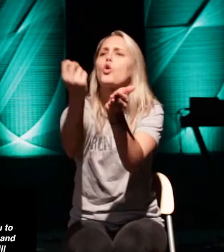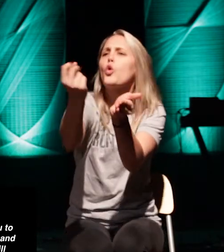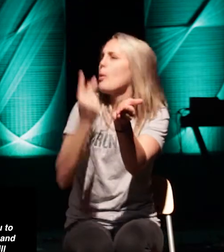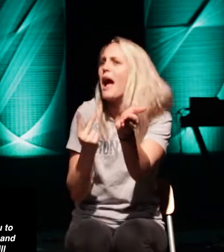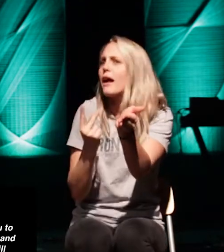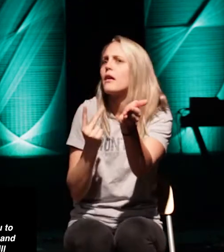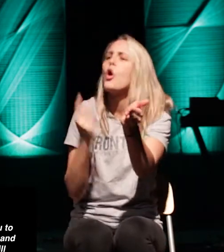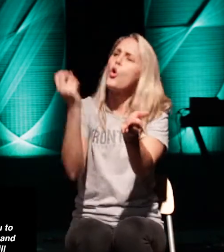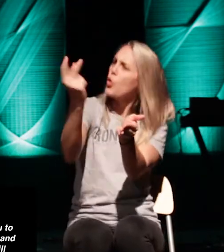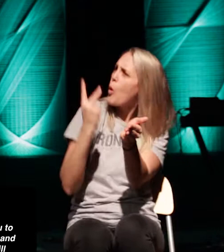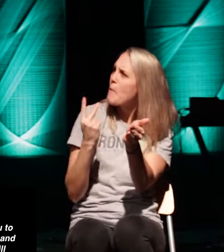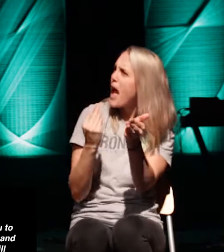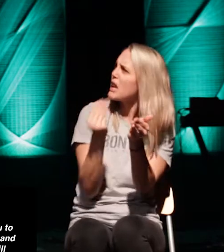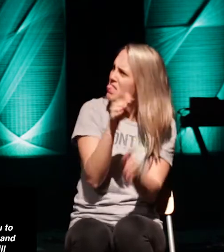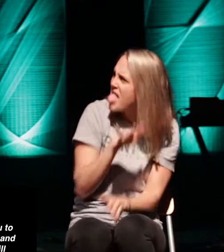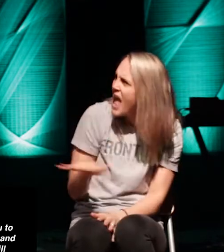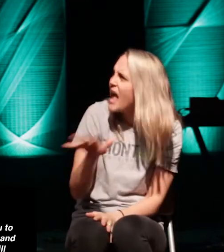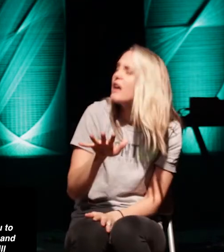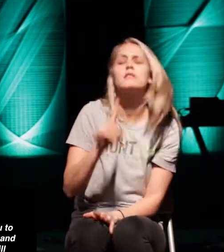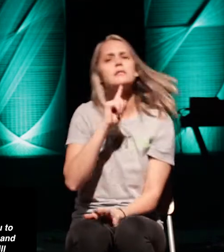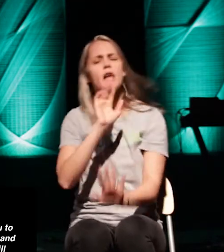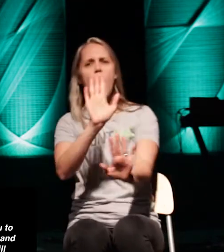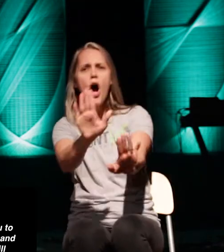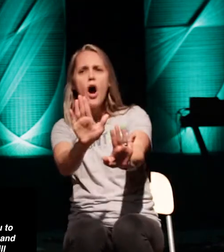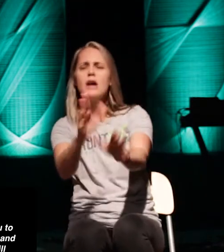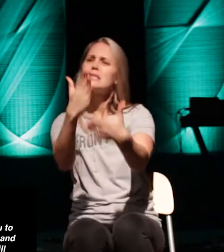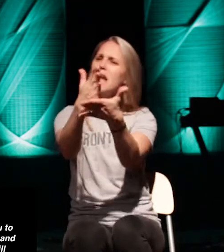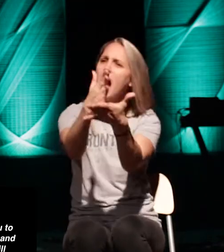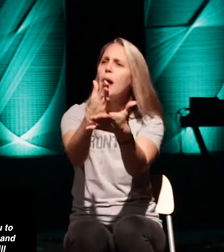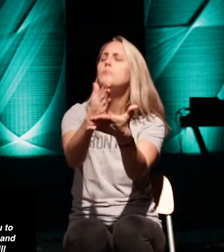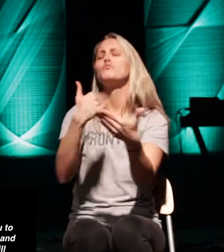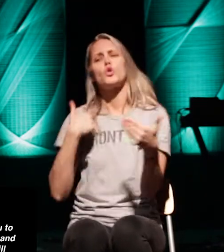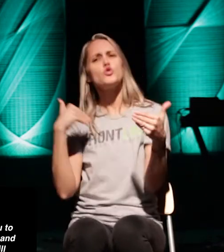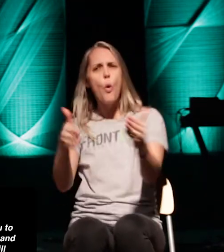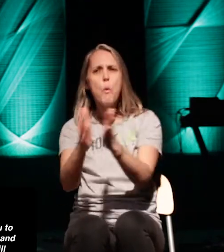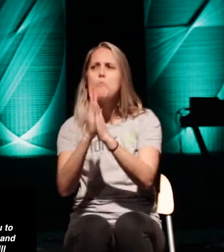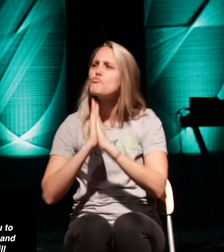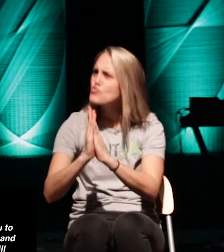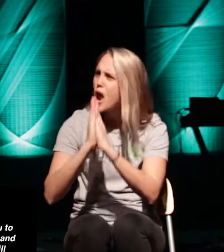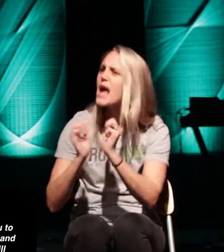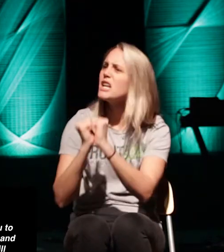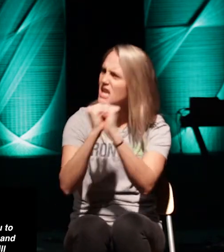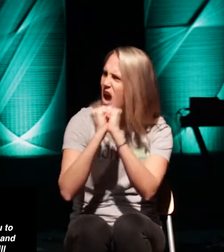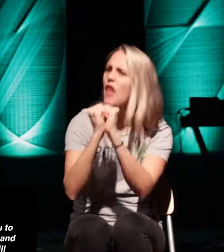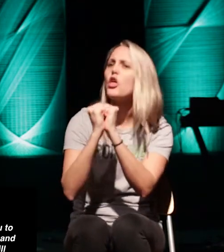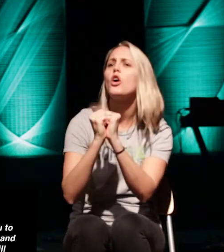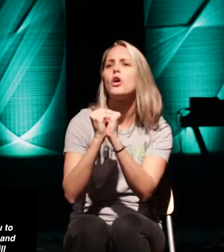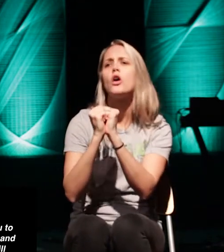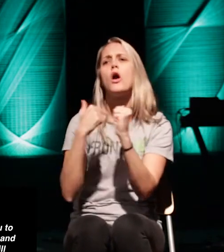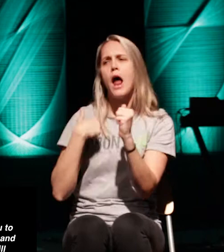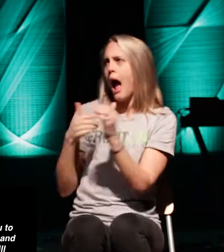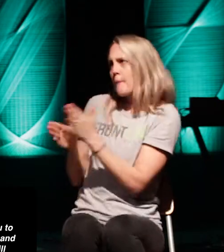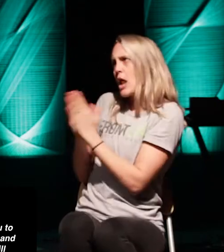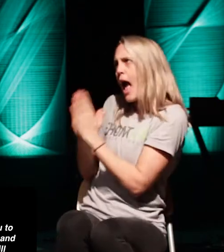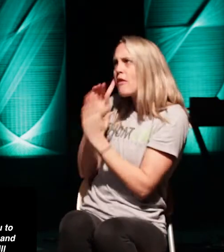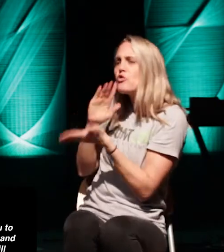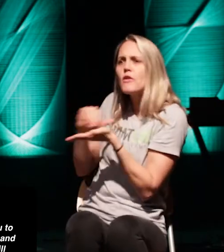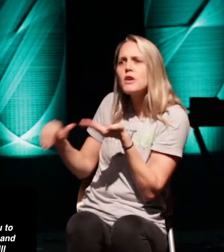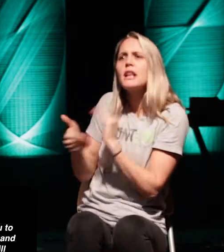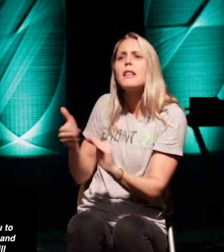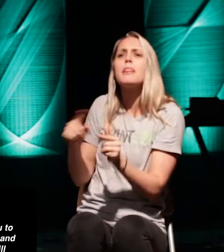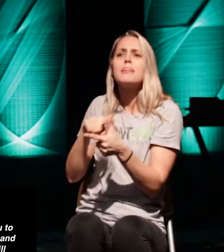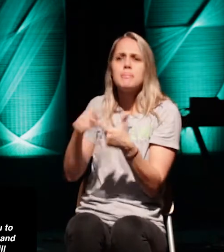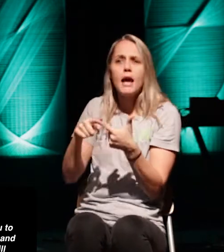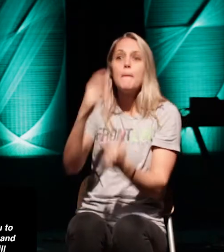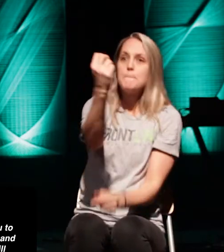shore. He doesn't say, just drop, say, hey, we're all going to pray together. I'm going to repent, and then we're going to turn around. Jonah says, kill